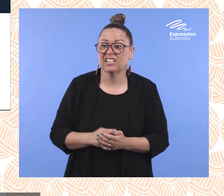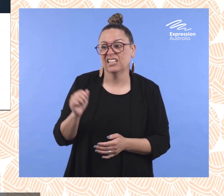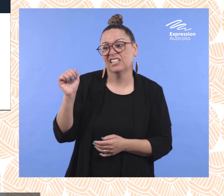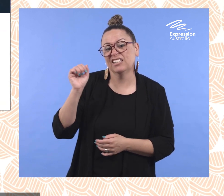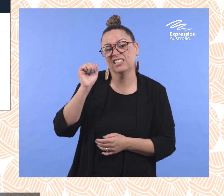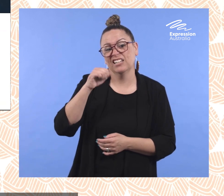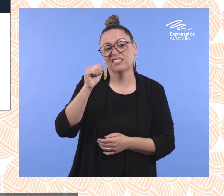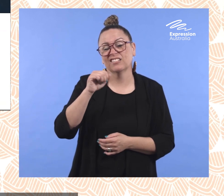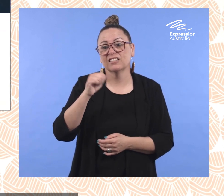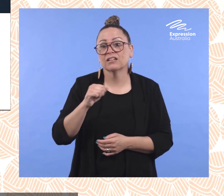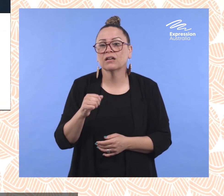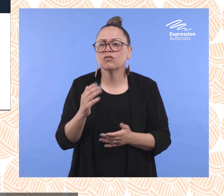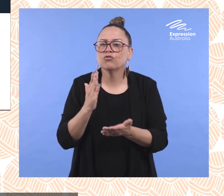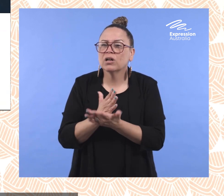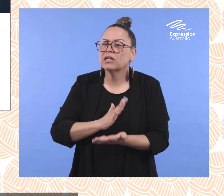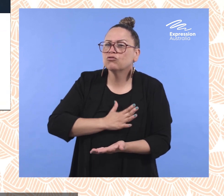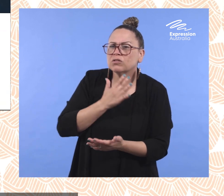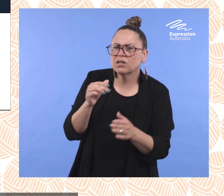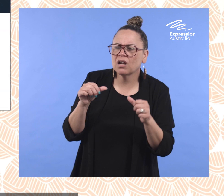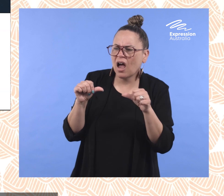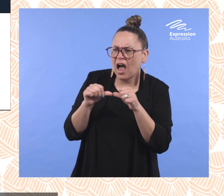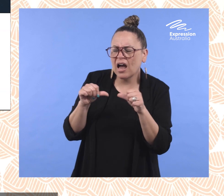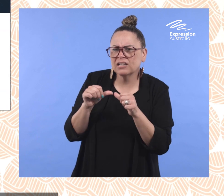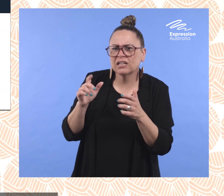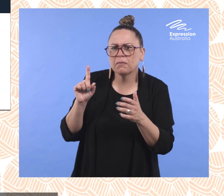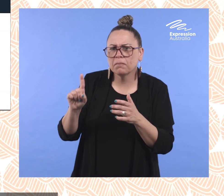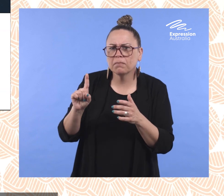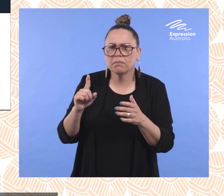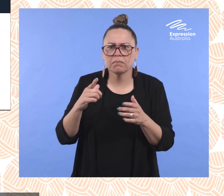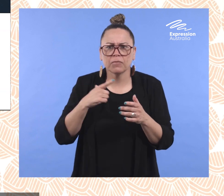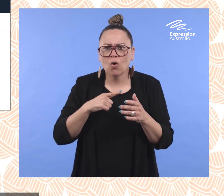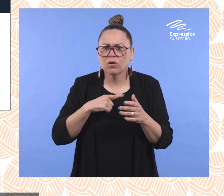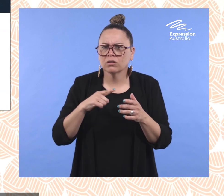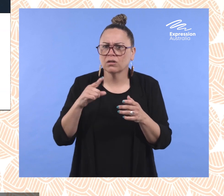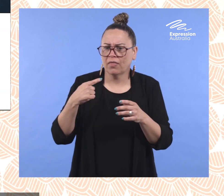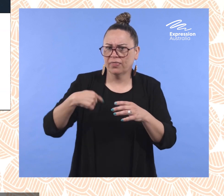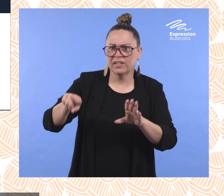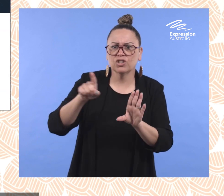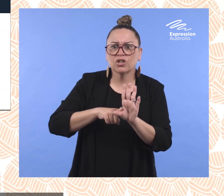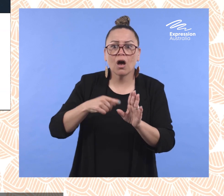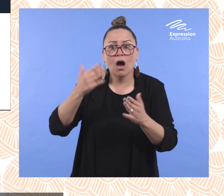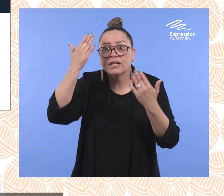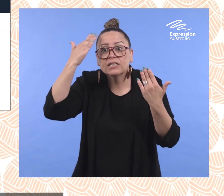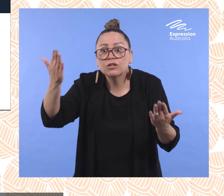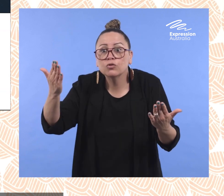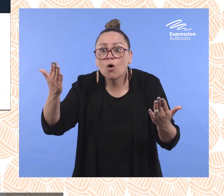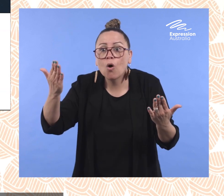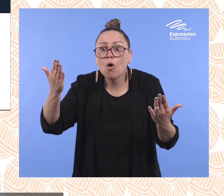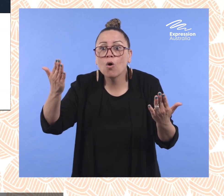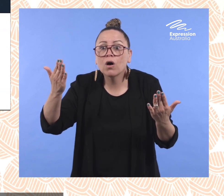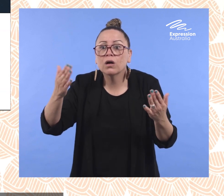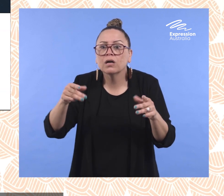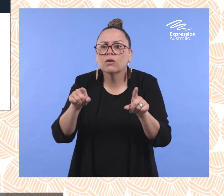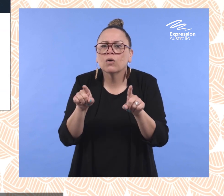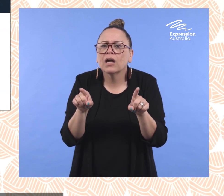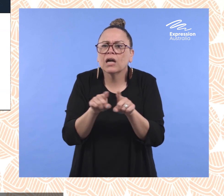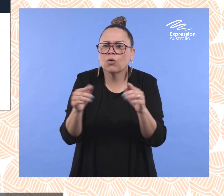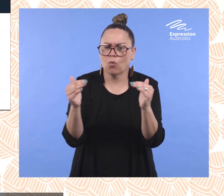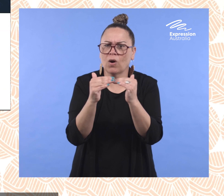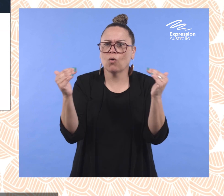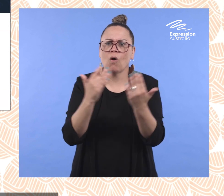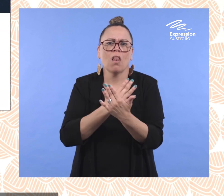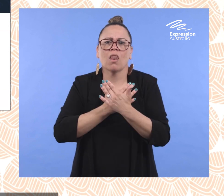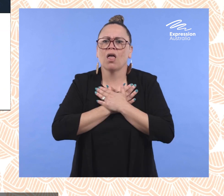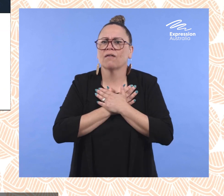Yes. And that's an interesting one, Aunty Munya, because until this year, I didn't realise that the same-sex marriage was